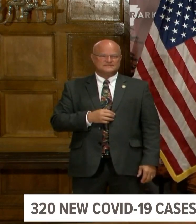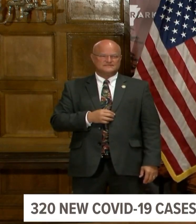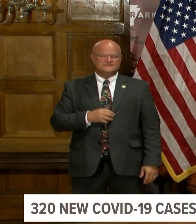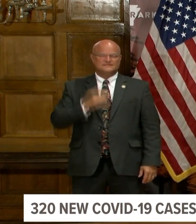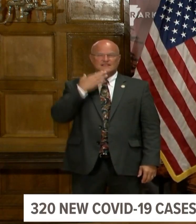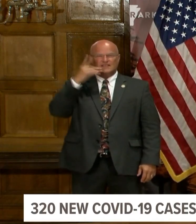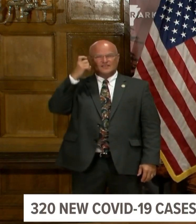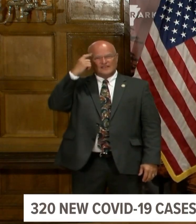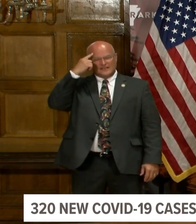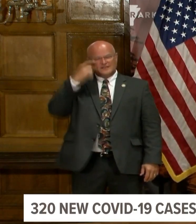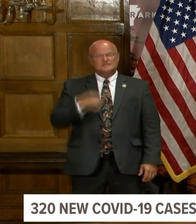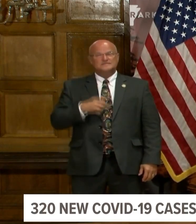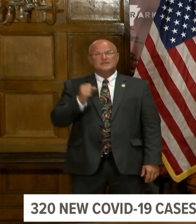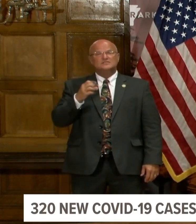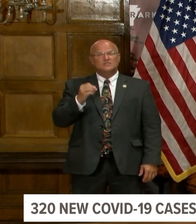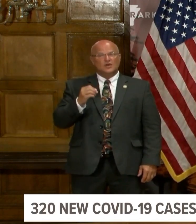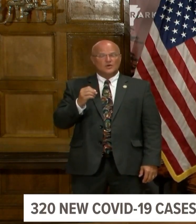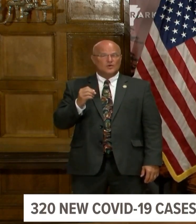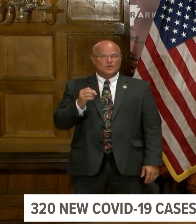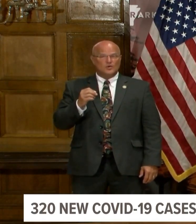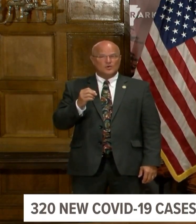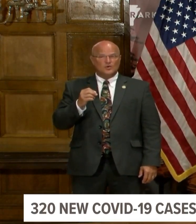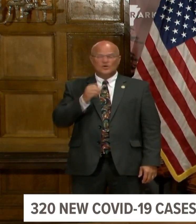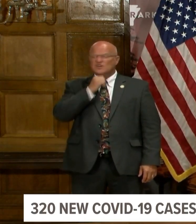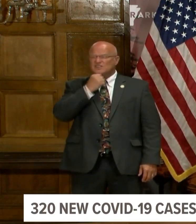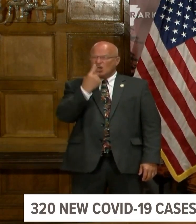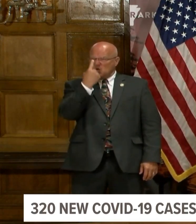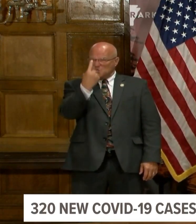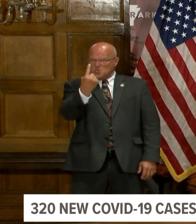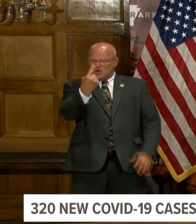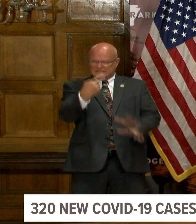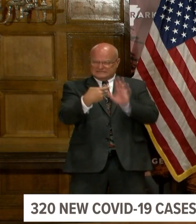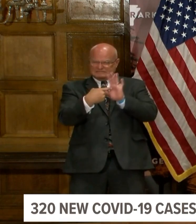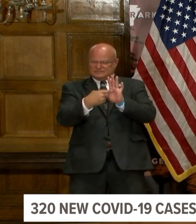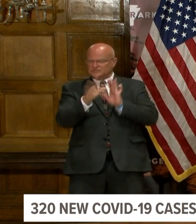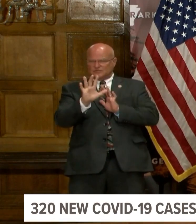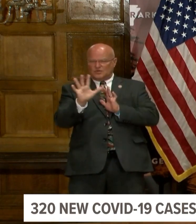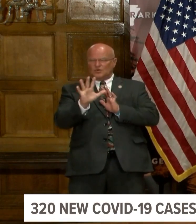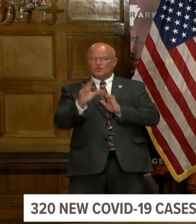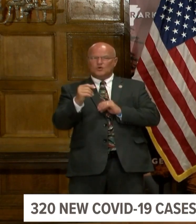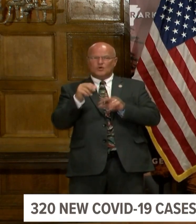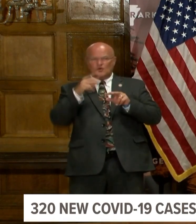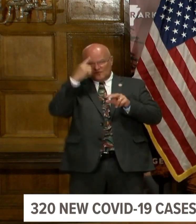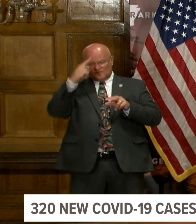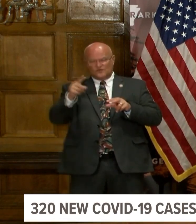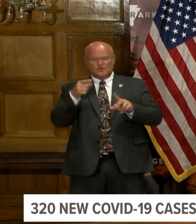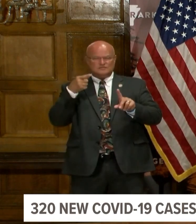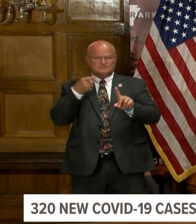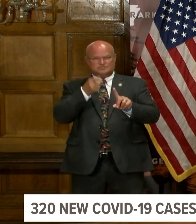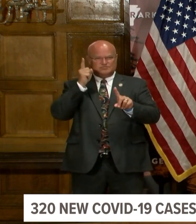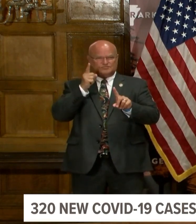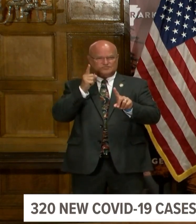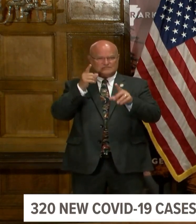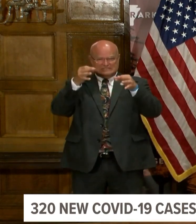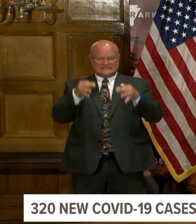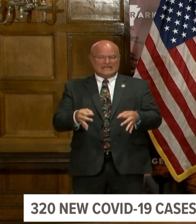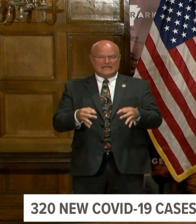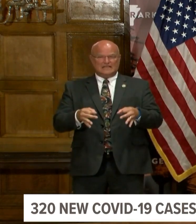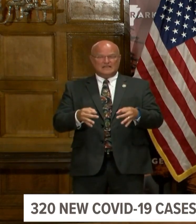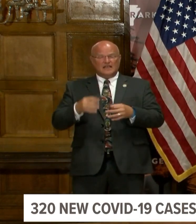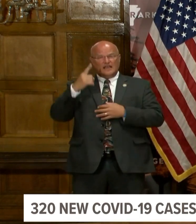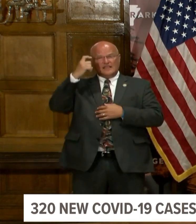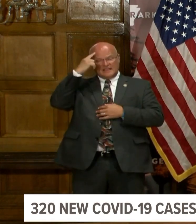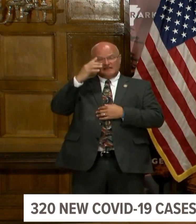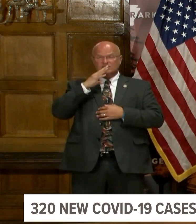Yeah, thank you, Governor. So there's not one single indicator that we're looking at for tipping point. The Governor spoke to